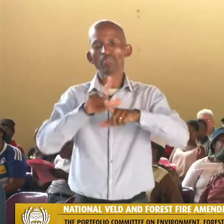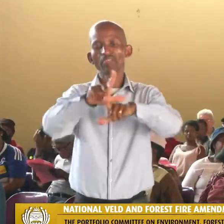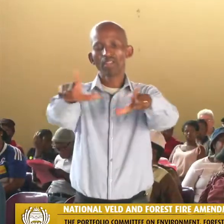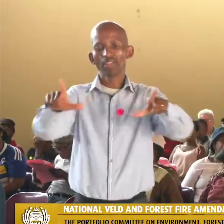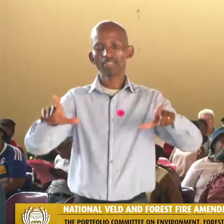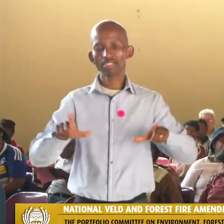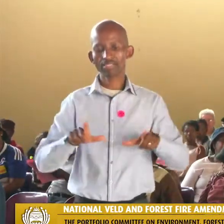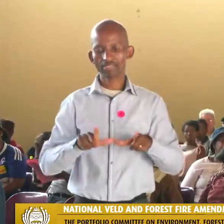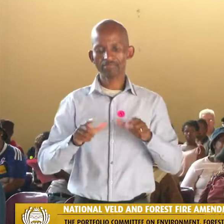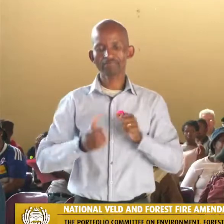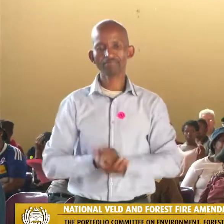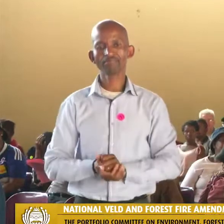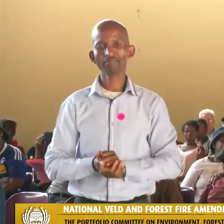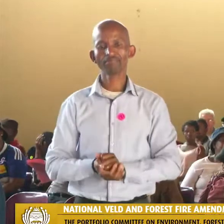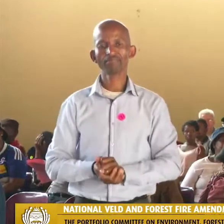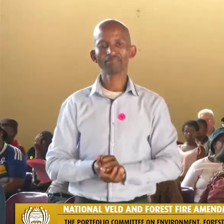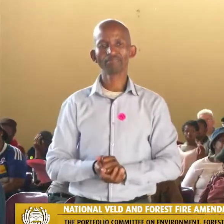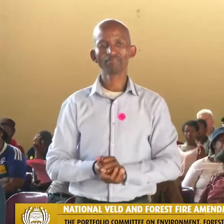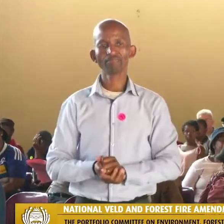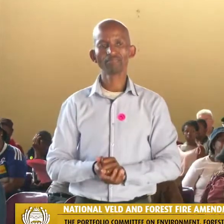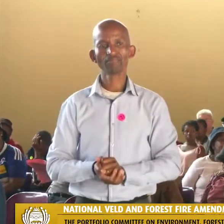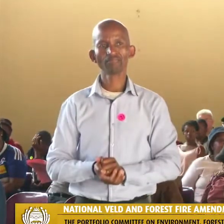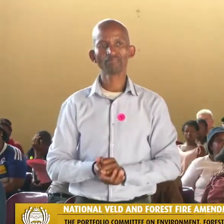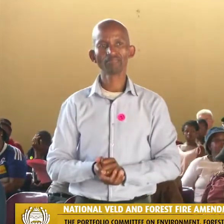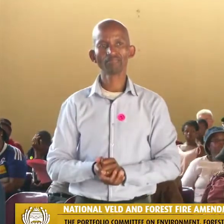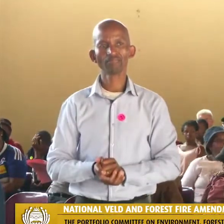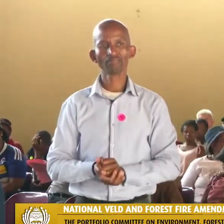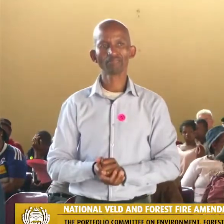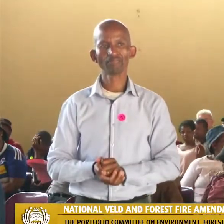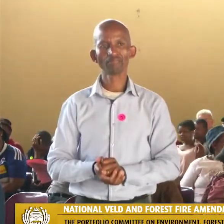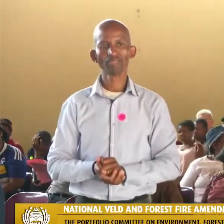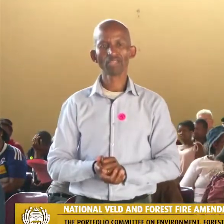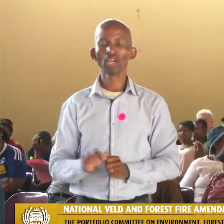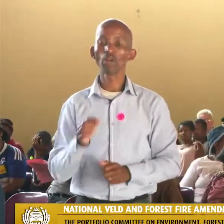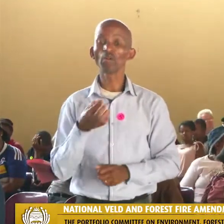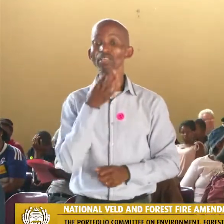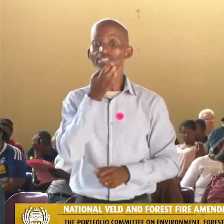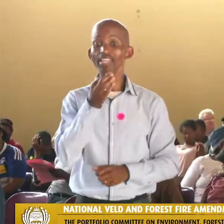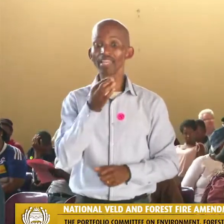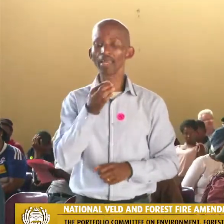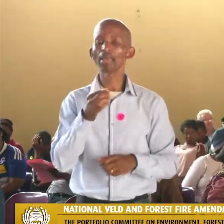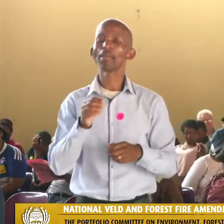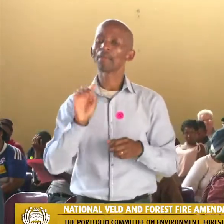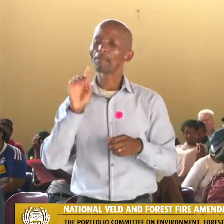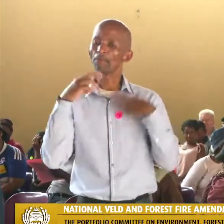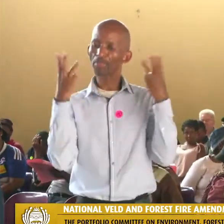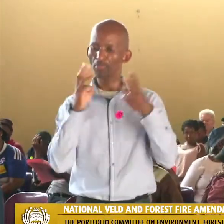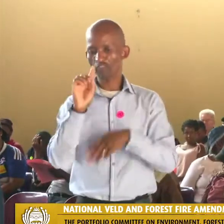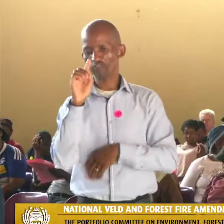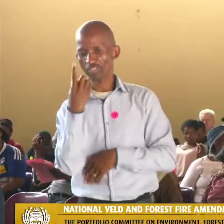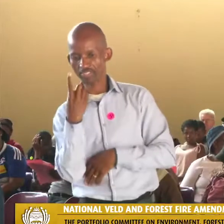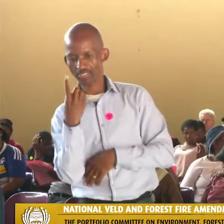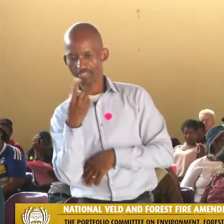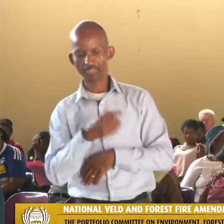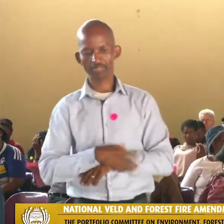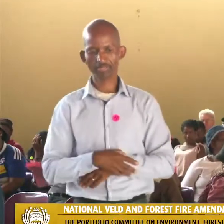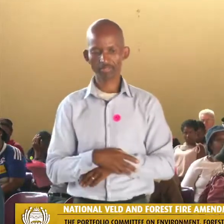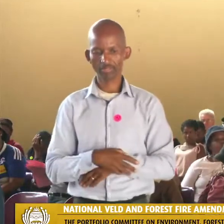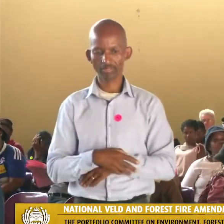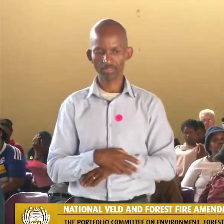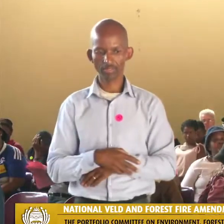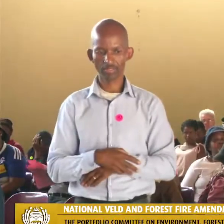EFF, please grant the community the land. Re batho pele. We say people first, but to pay. Ke lla